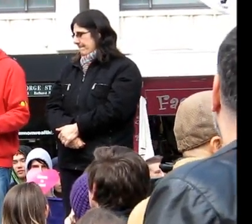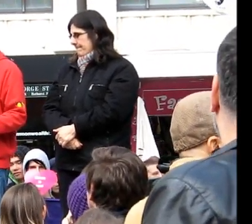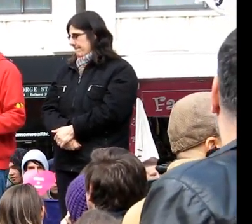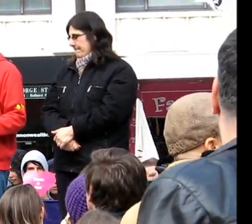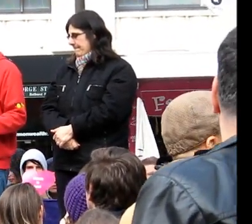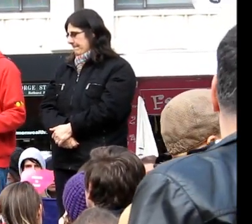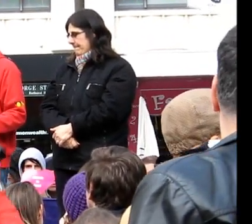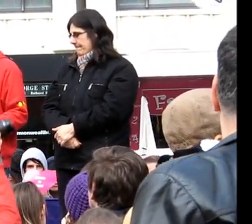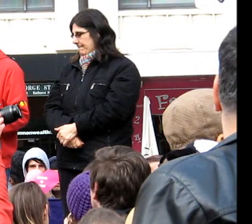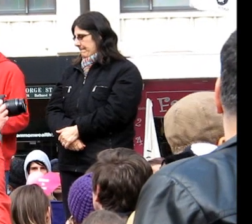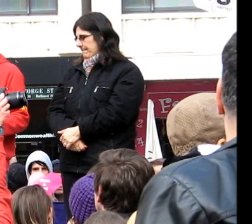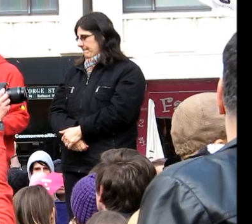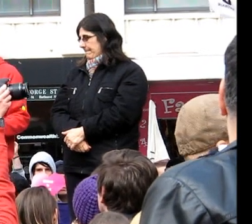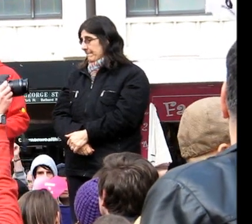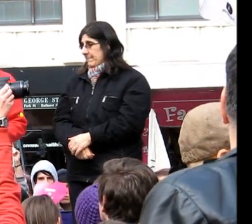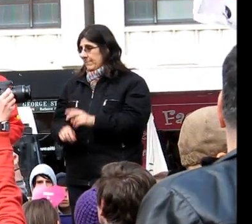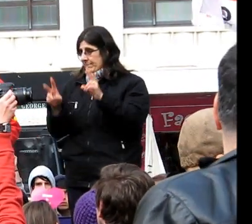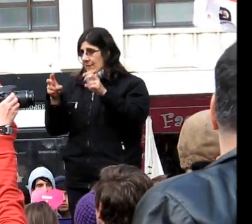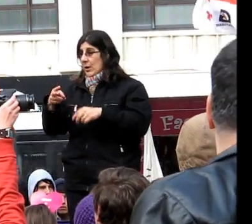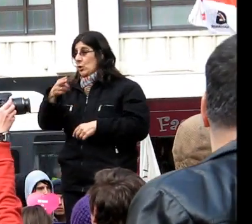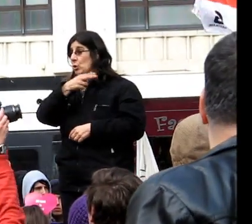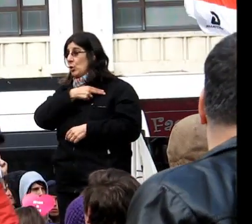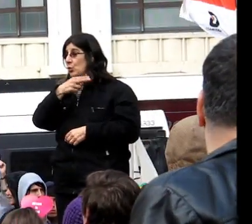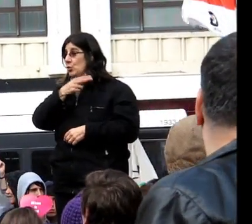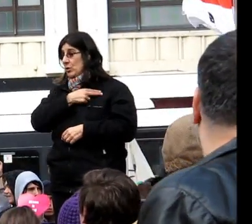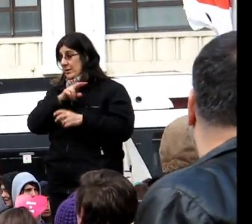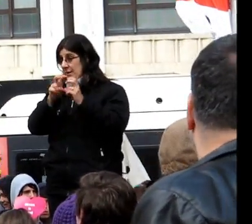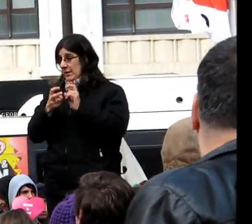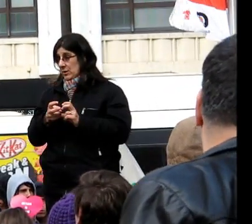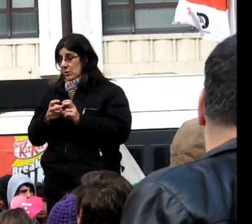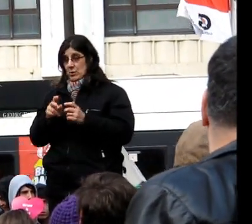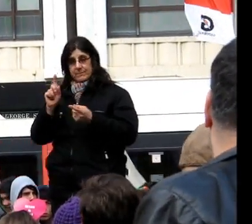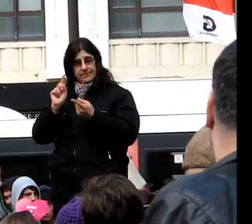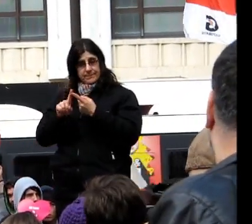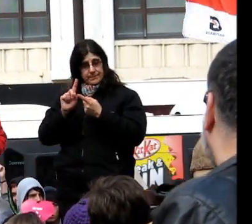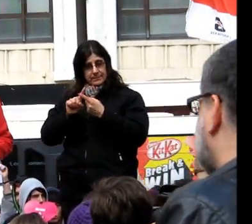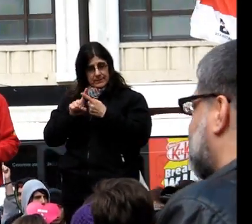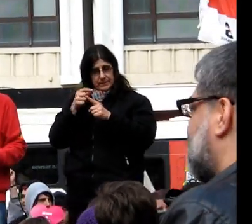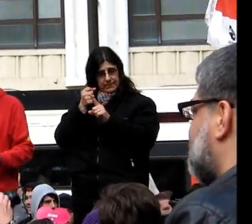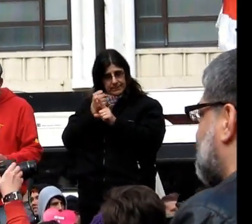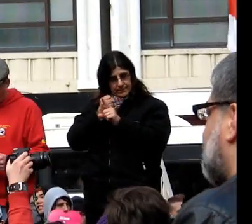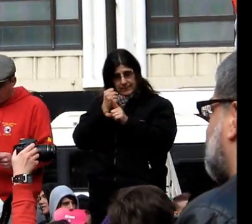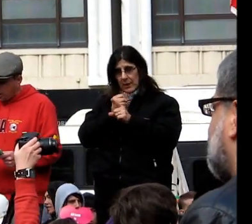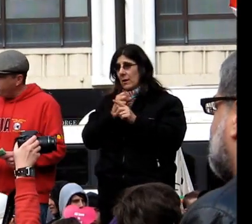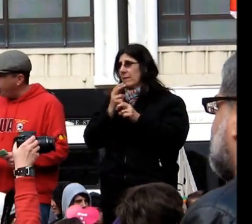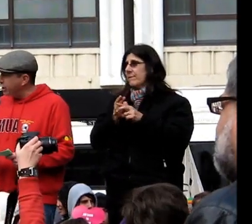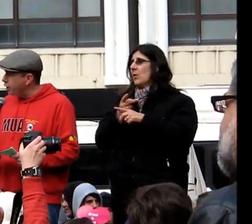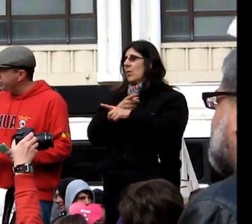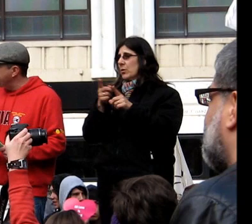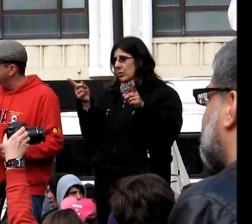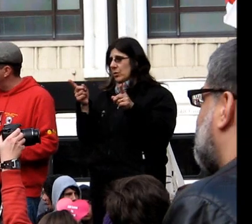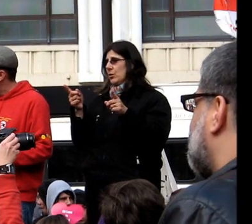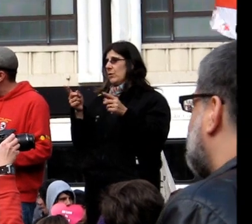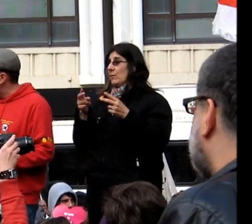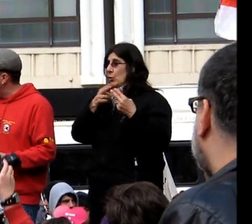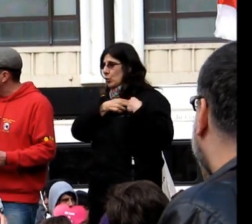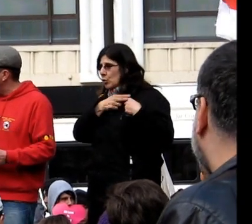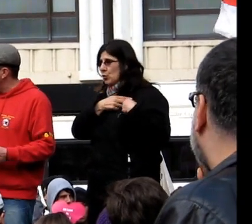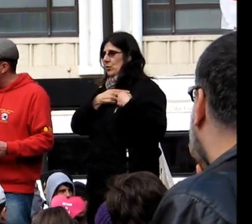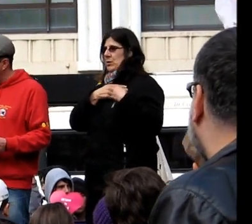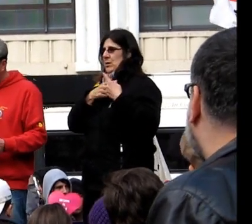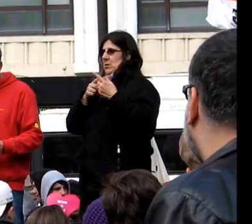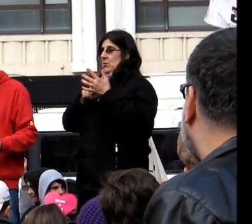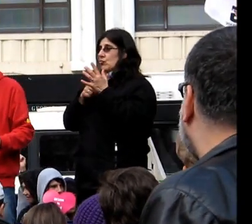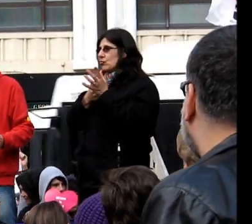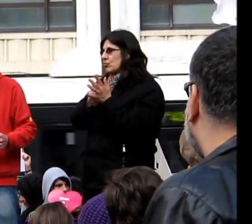This is a union issue. It will be continued to fight for and fought for by unionists and by